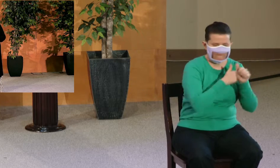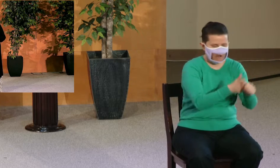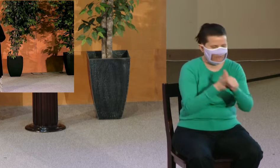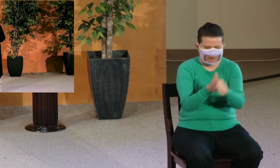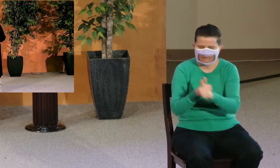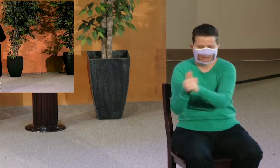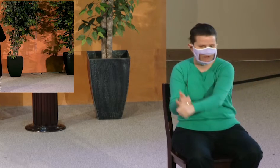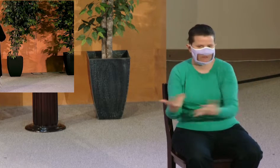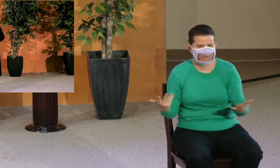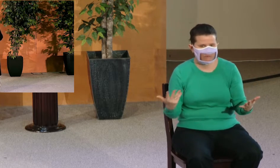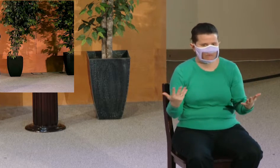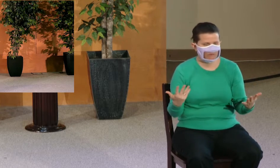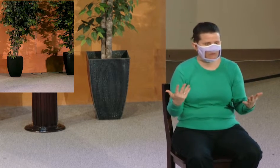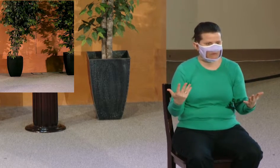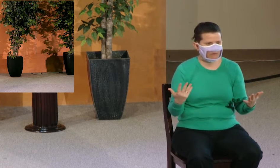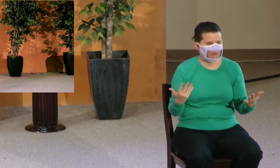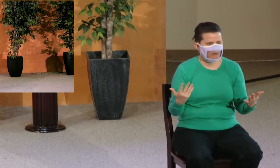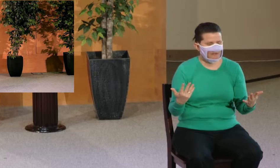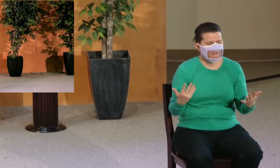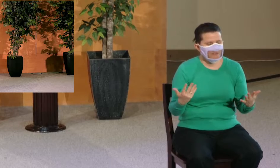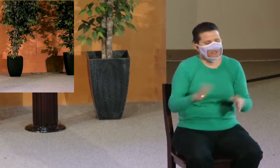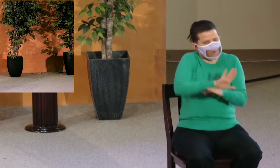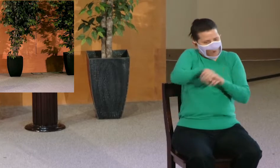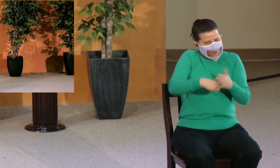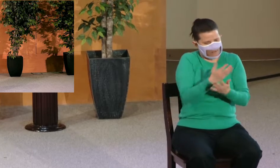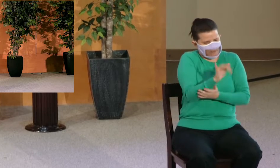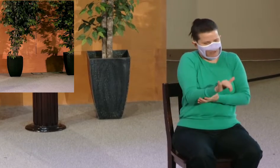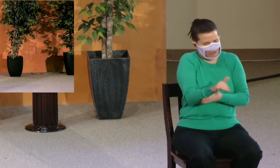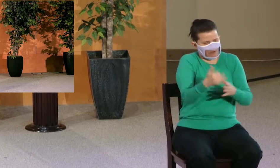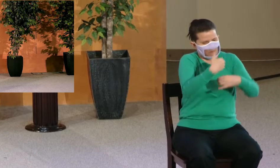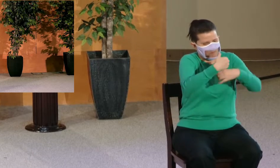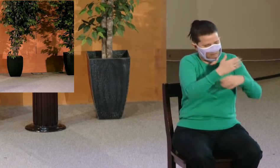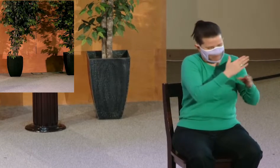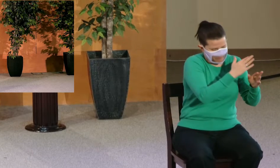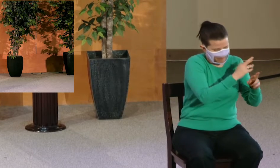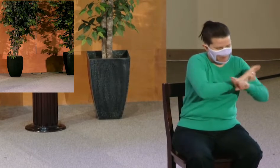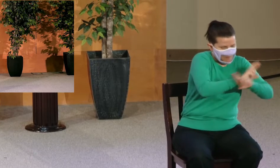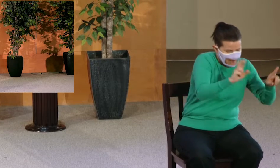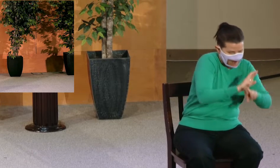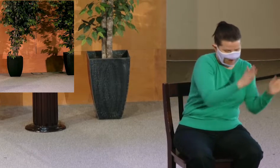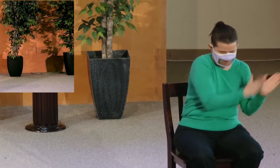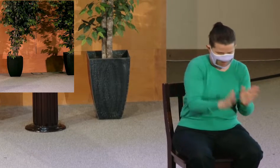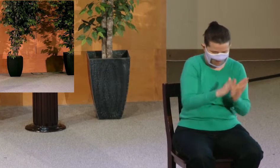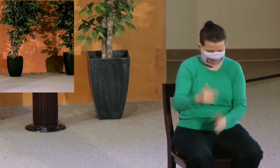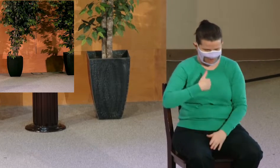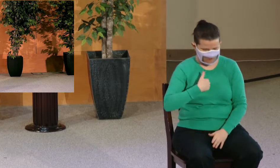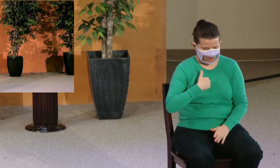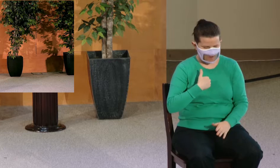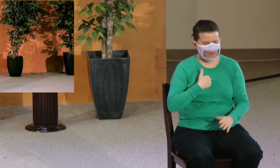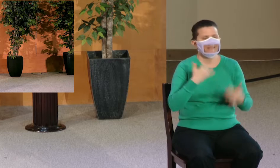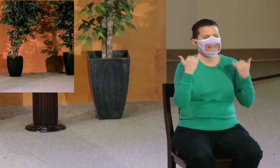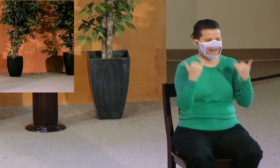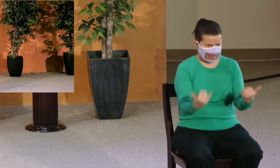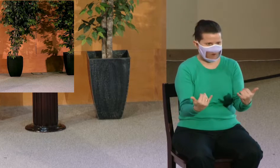So, and all of that prepared me to be here now, to be able